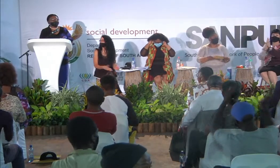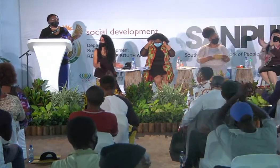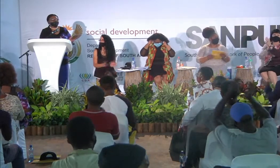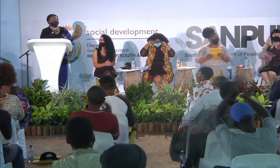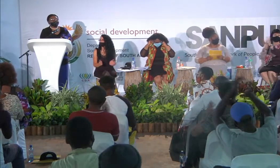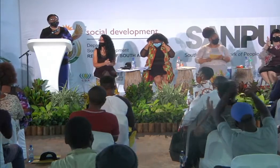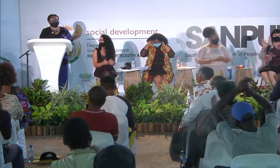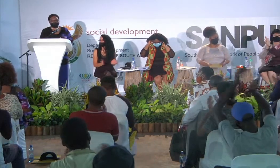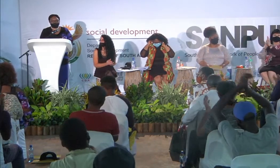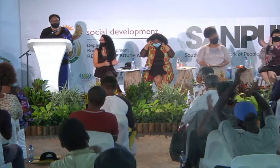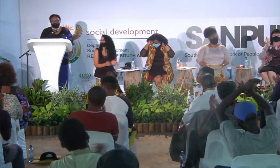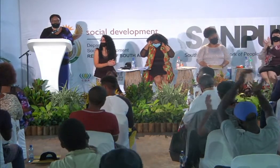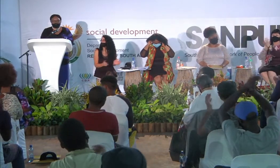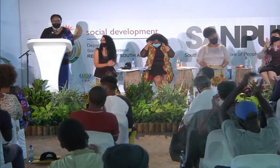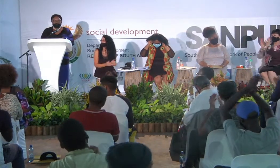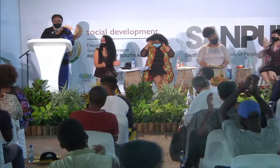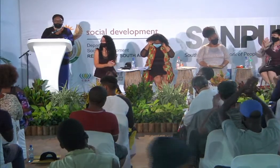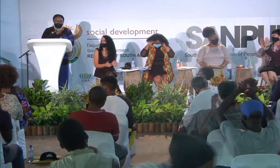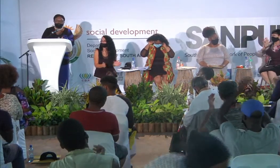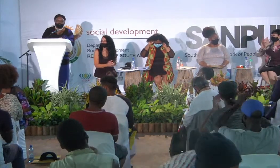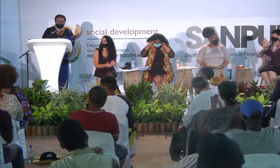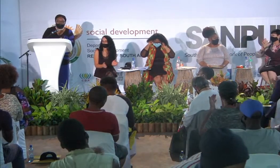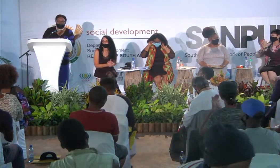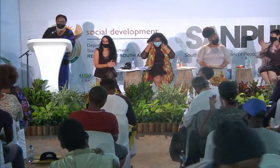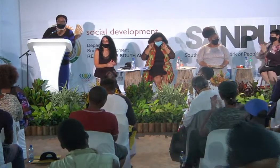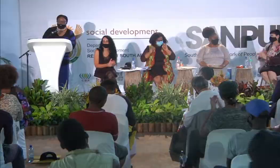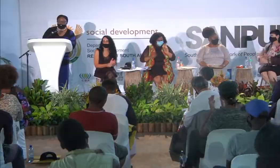of applause? Thank you.